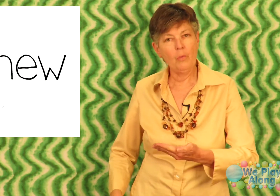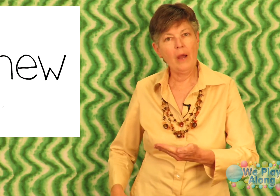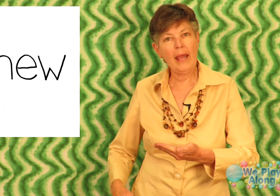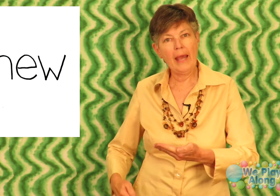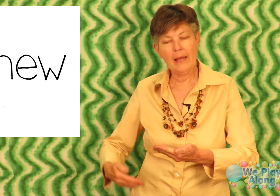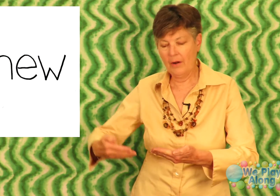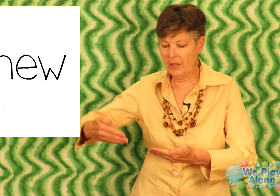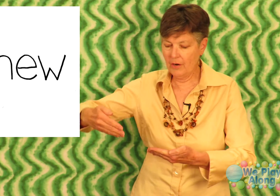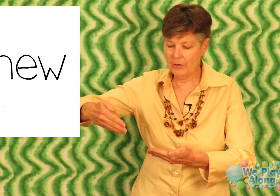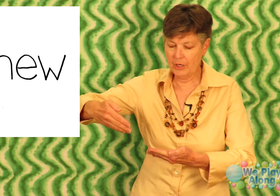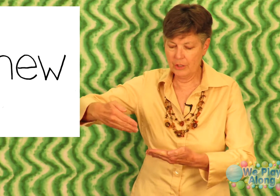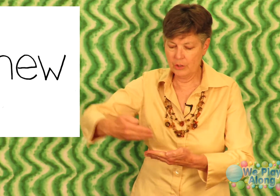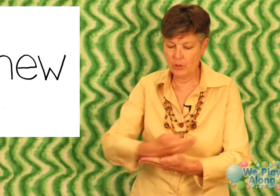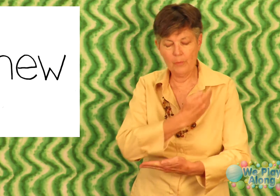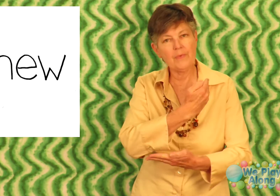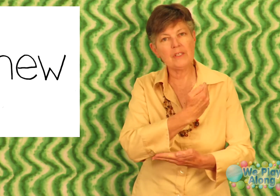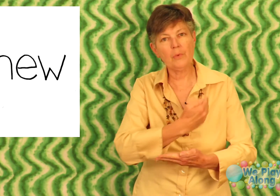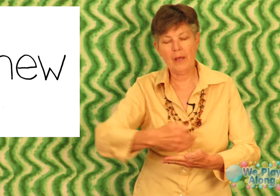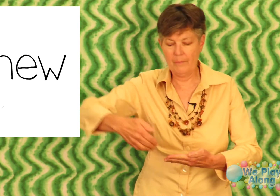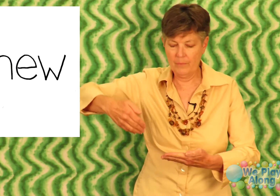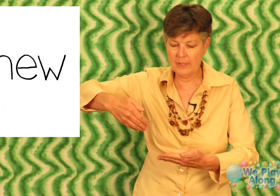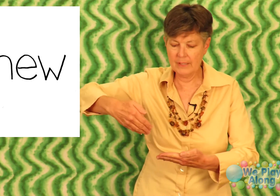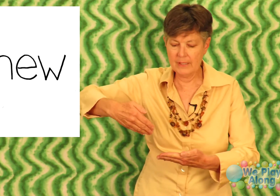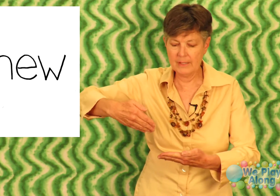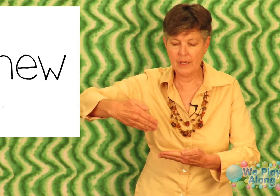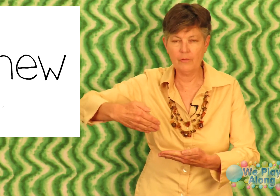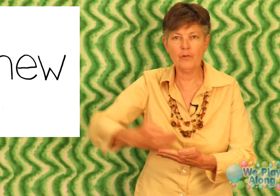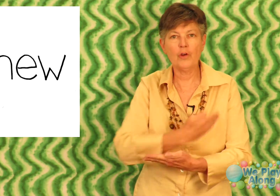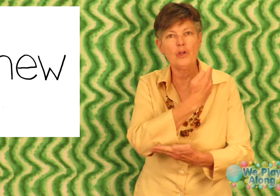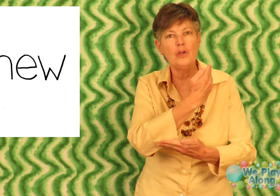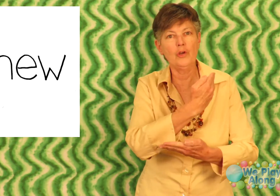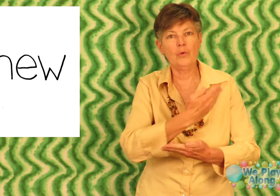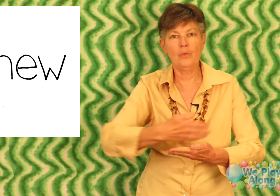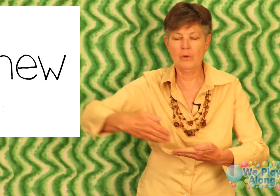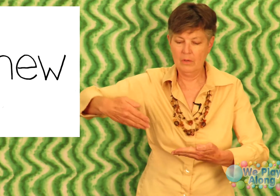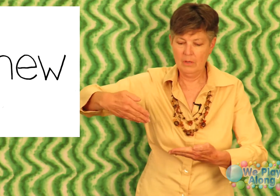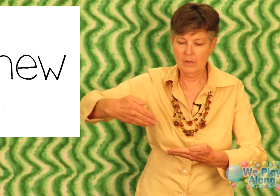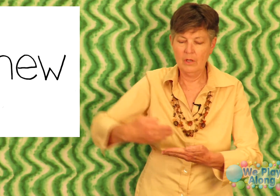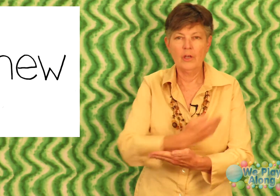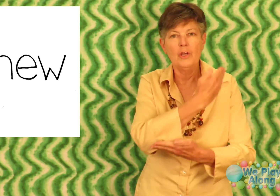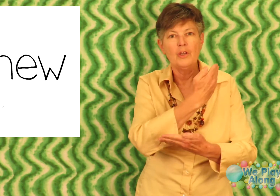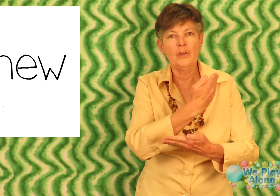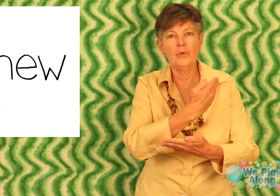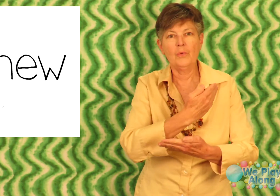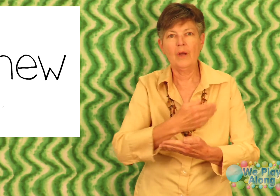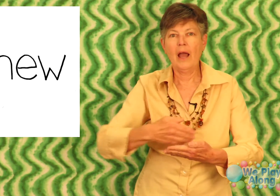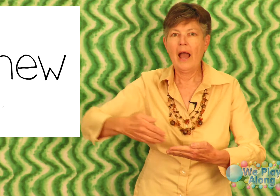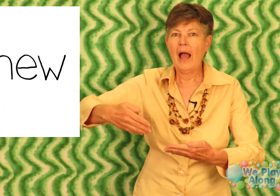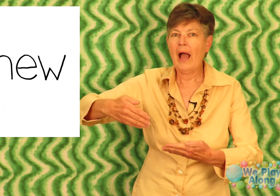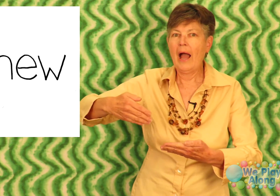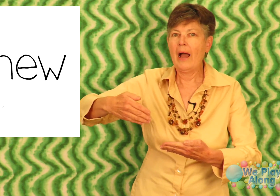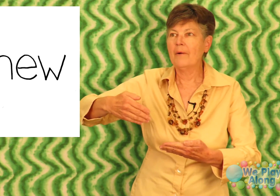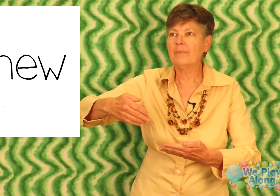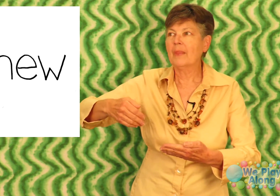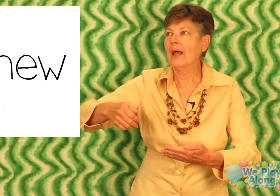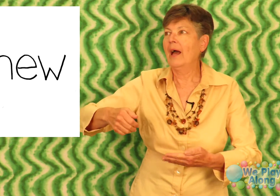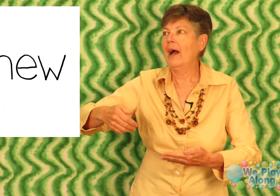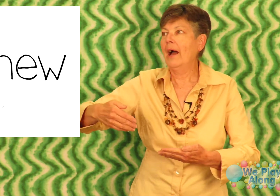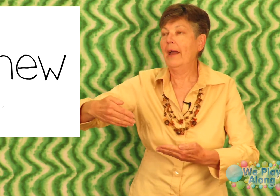one hand out here and you're going to scoop this one up. This is a sign for new. New. I would